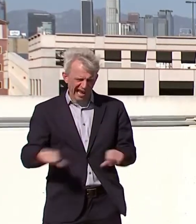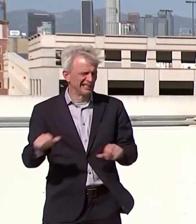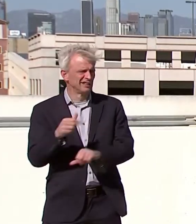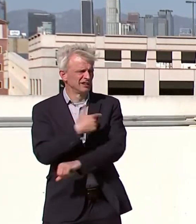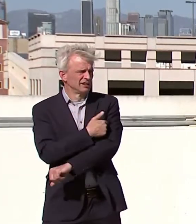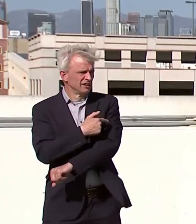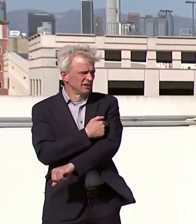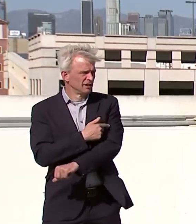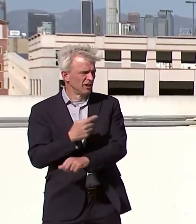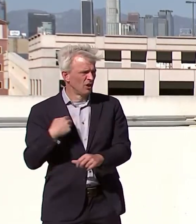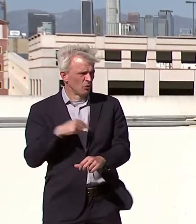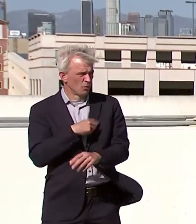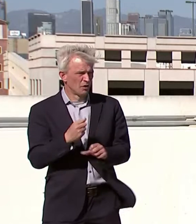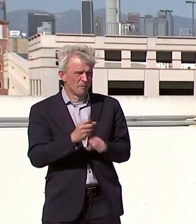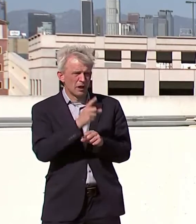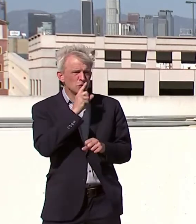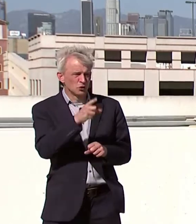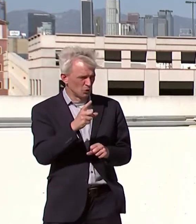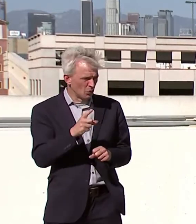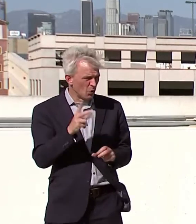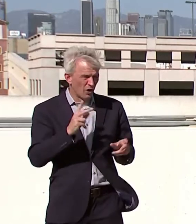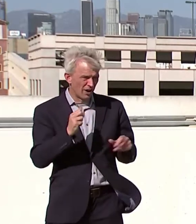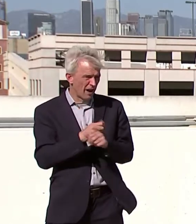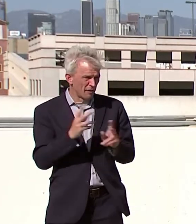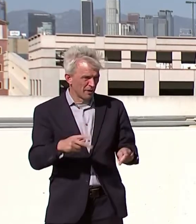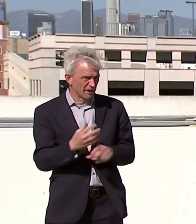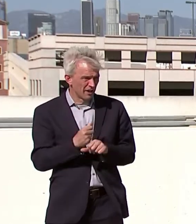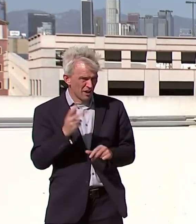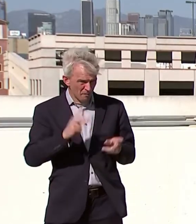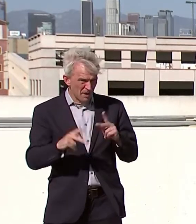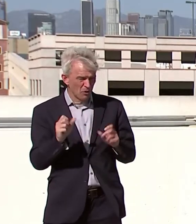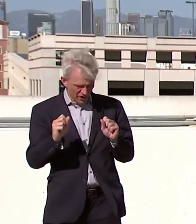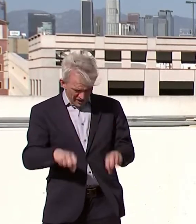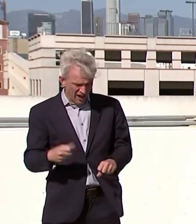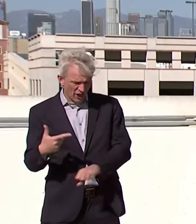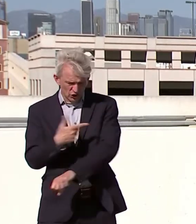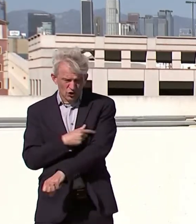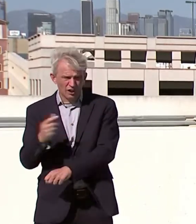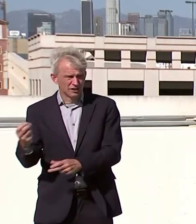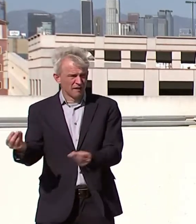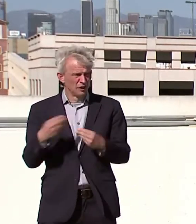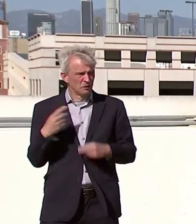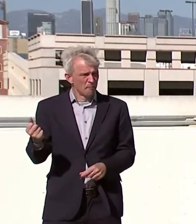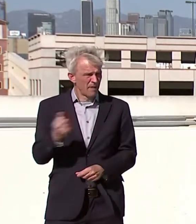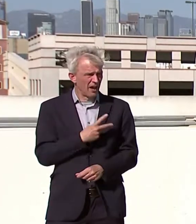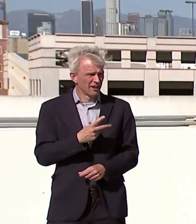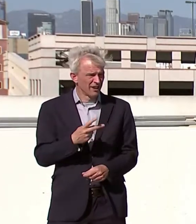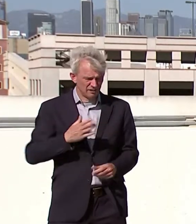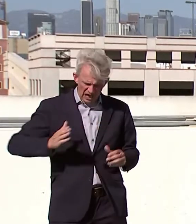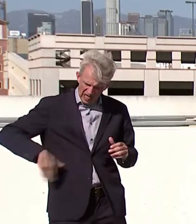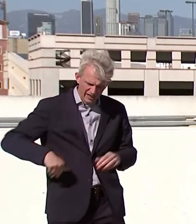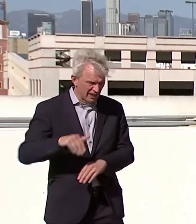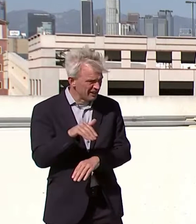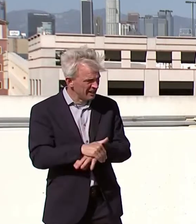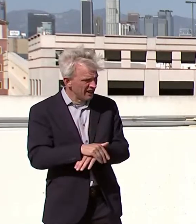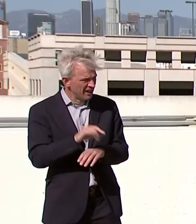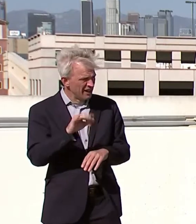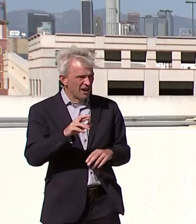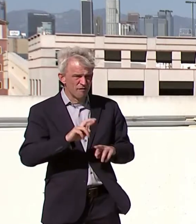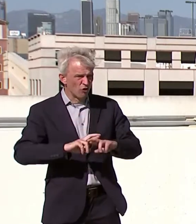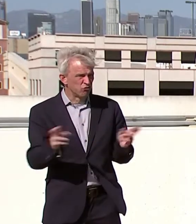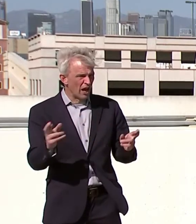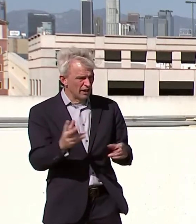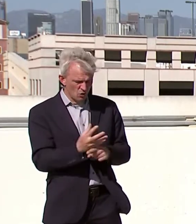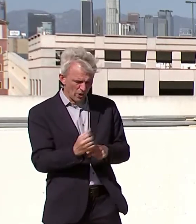sure nobody else in the county does either. People can return doses to us late at night, even at 8 o'clock at night, if they're about to